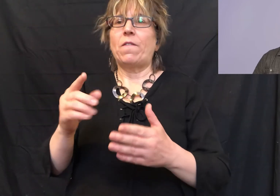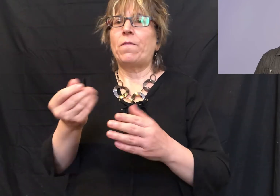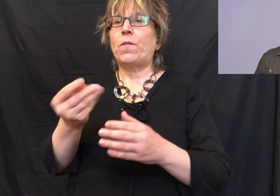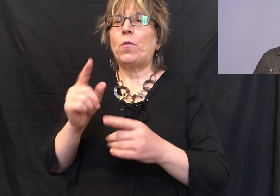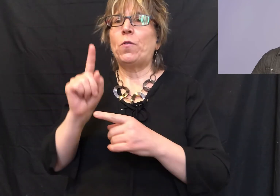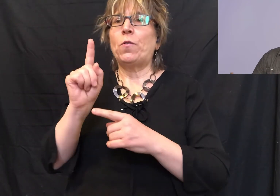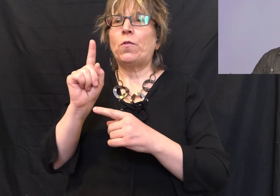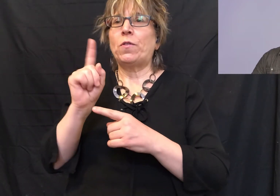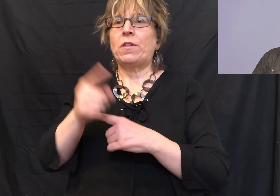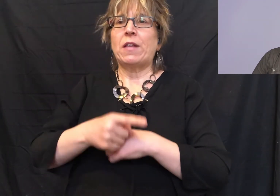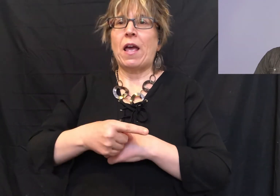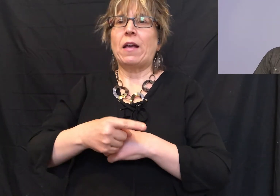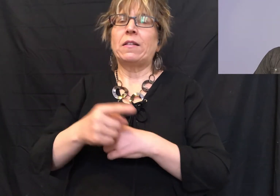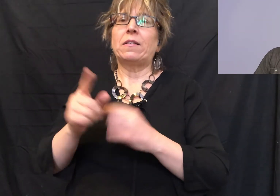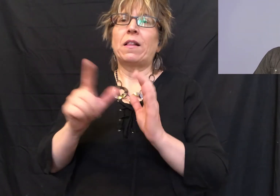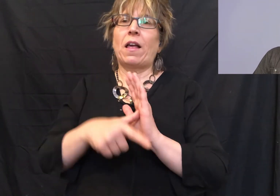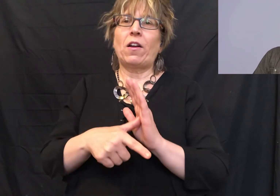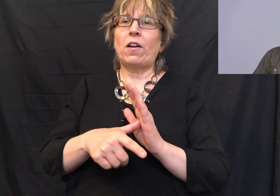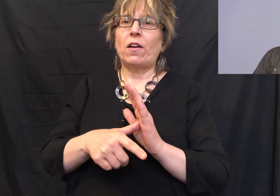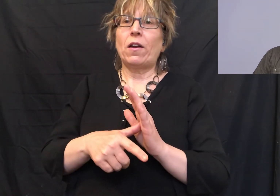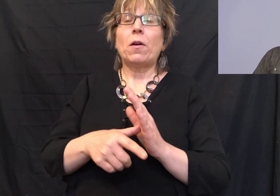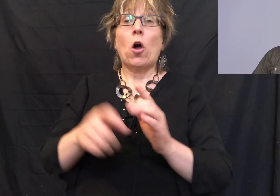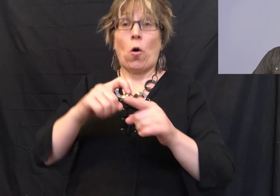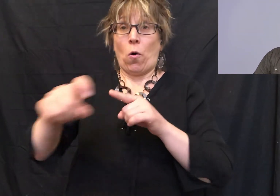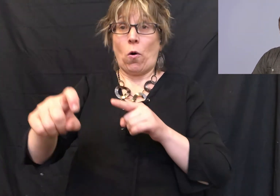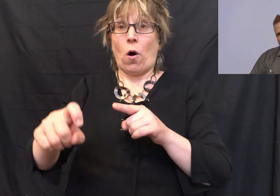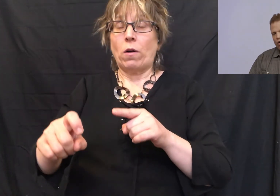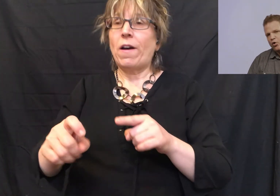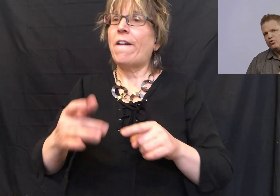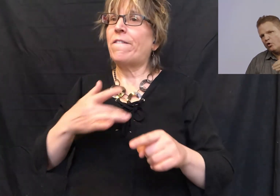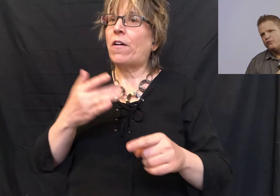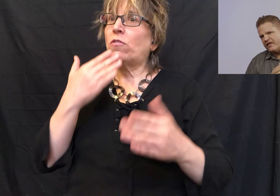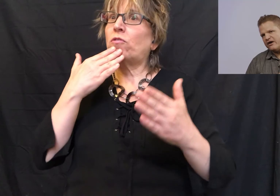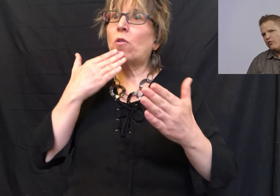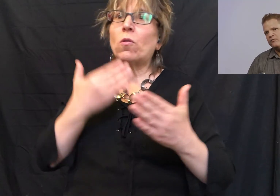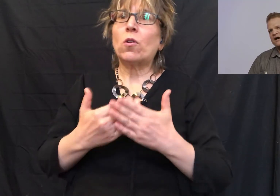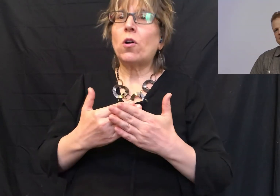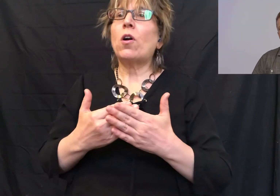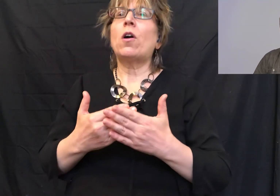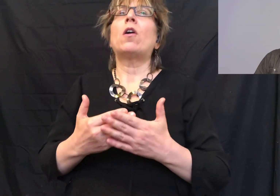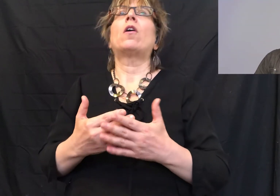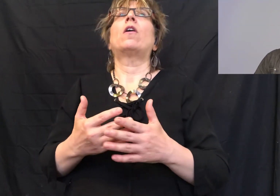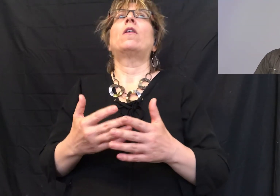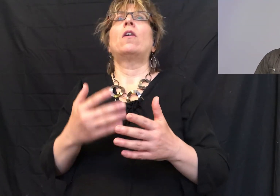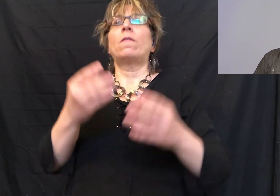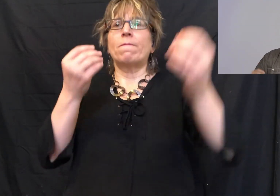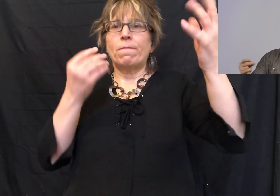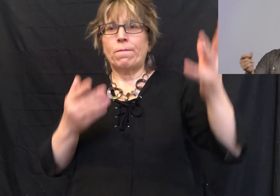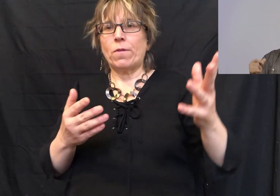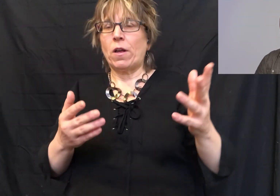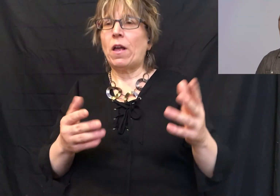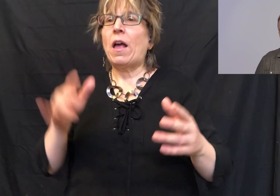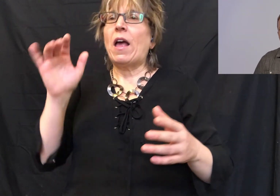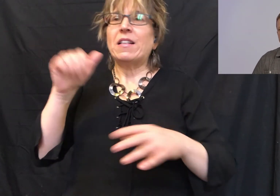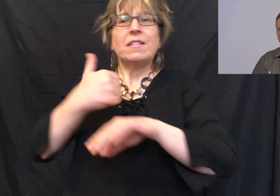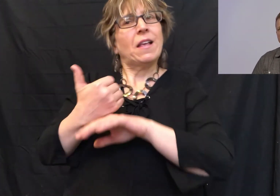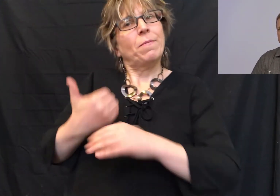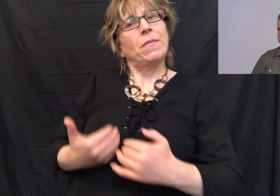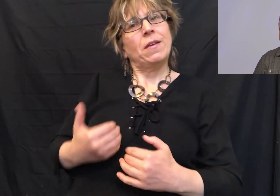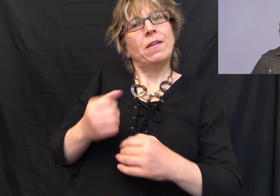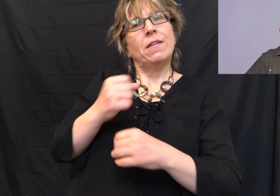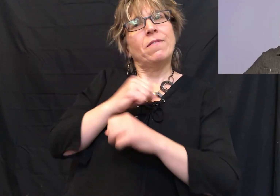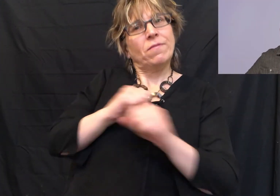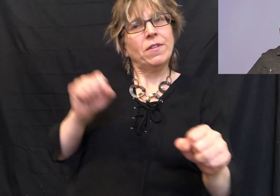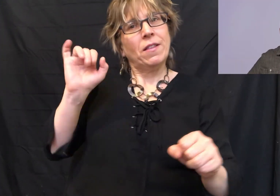like, "It felt so good to tell somebody that. It like broke the hold over my life. It set me free in that